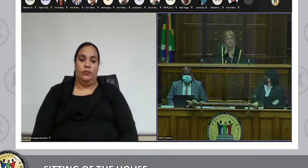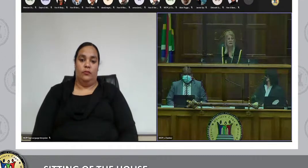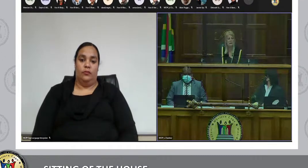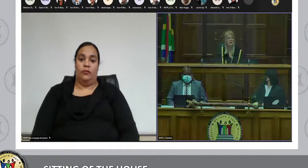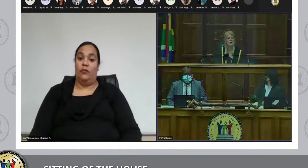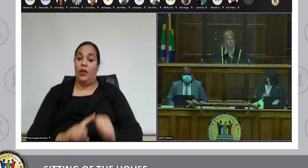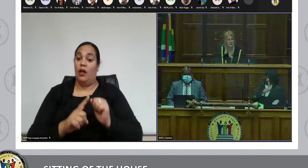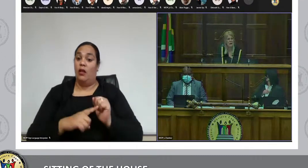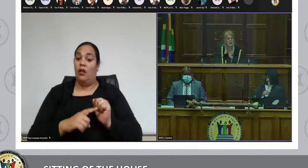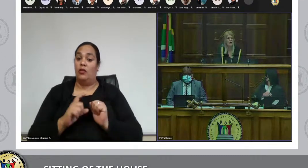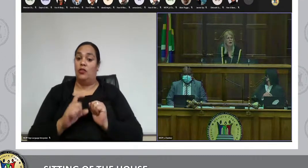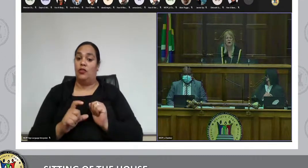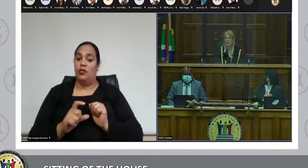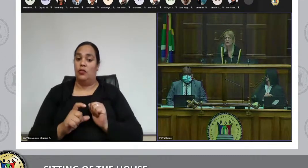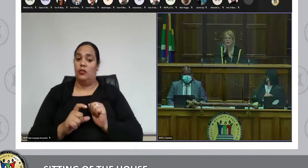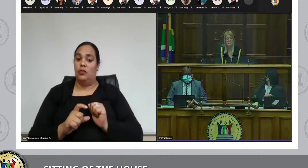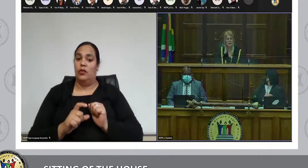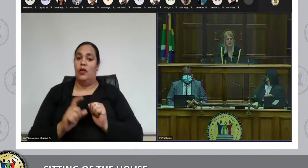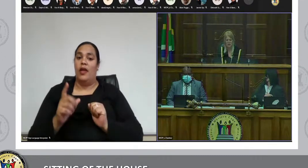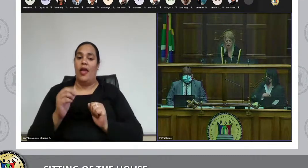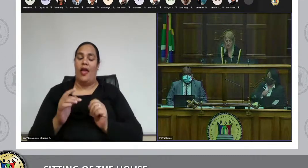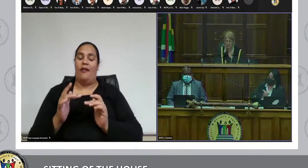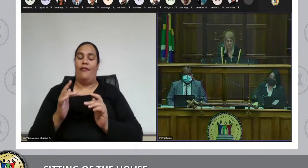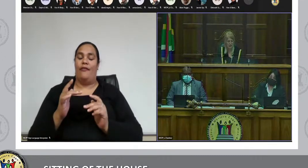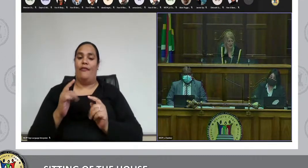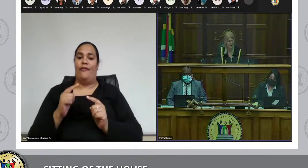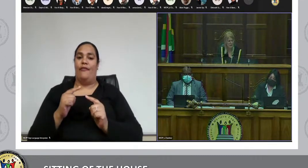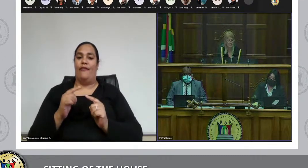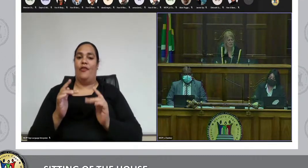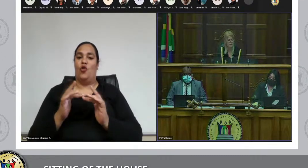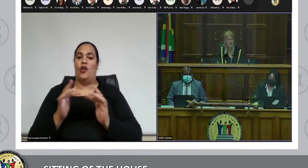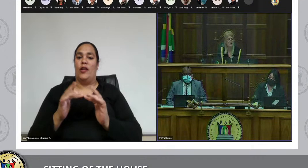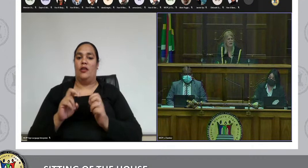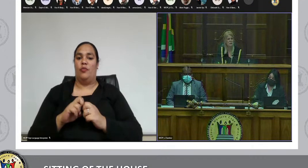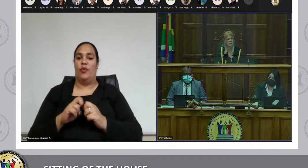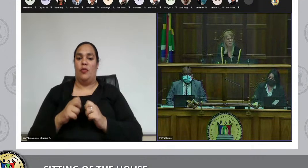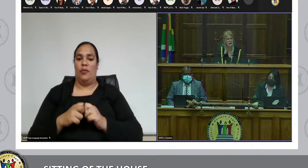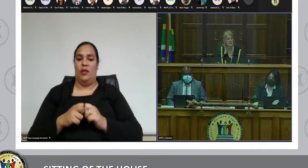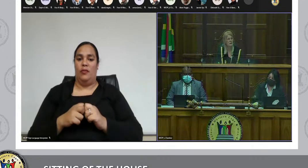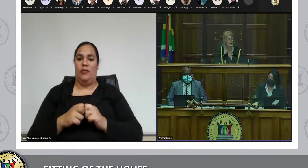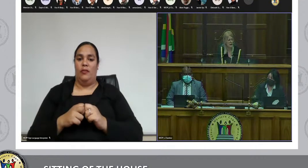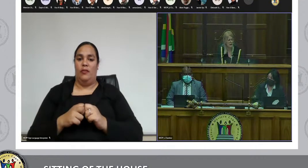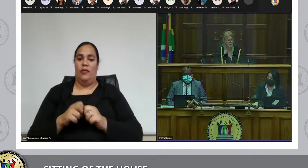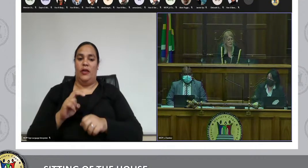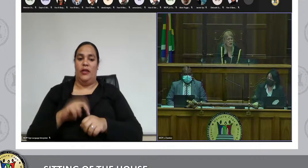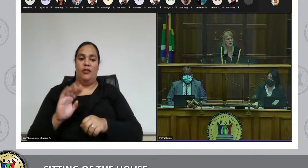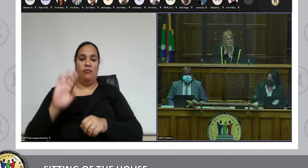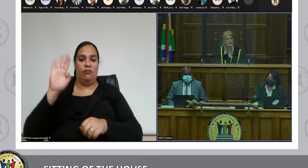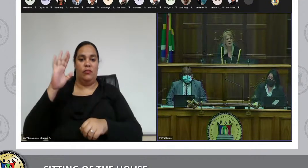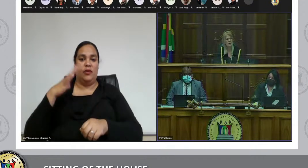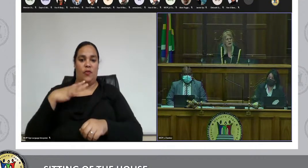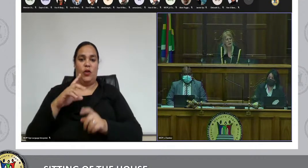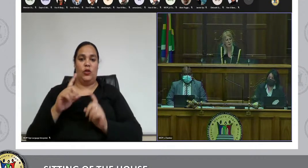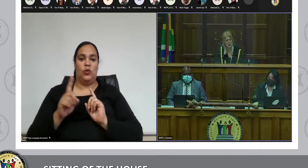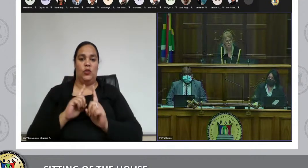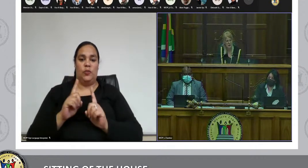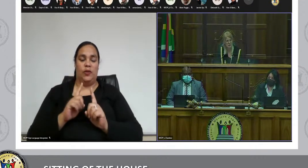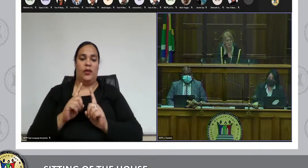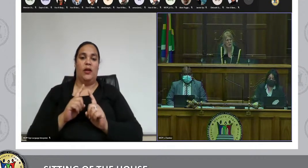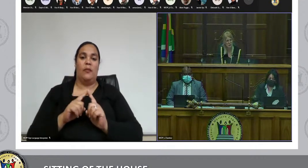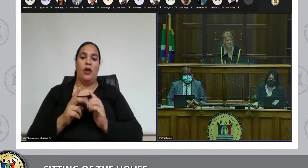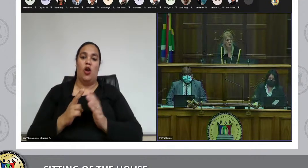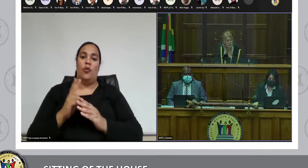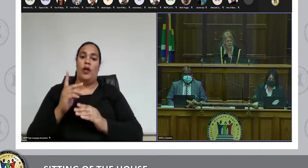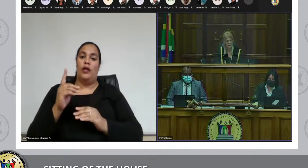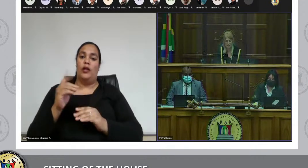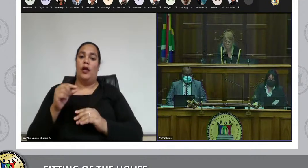Last chance. I think he has connectivity problems. All right, I'm going to then, he'll have to put his hand up if he'd like to speak. Honourable